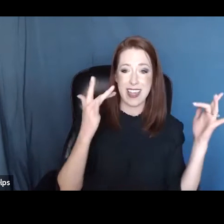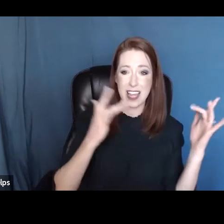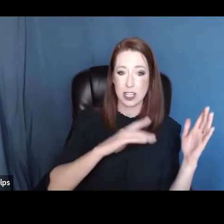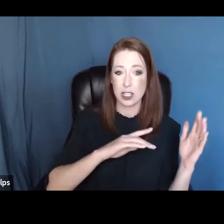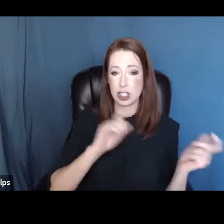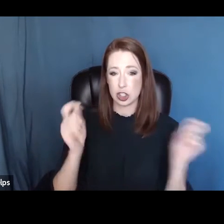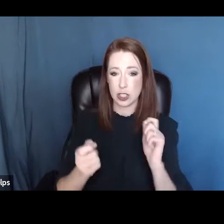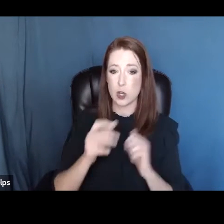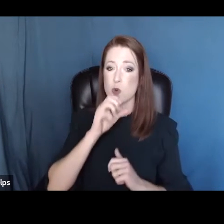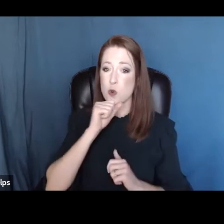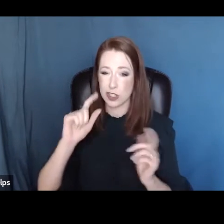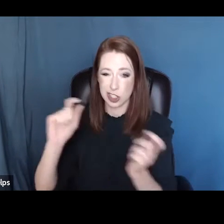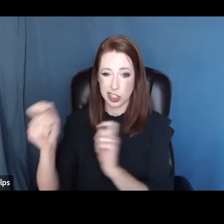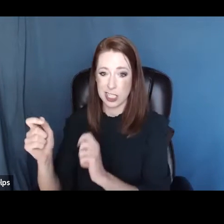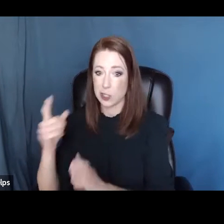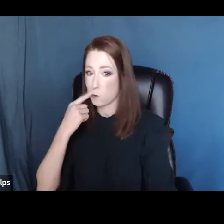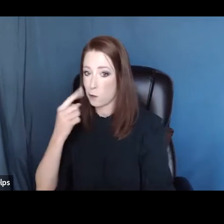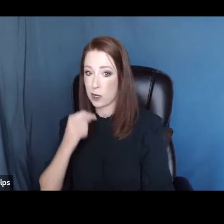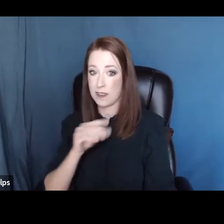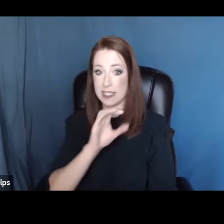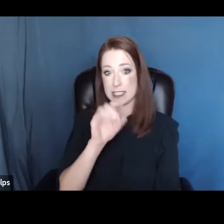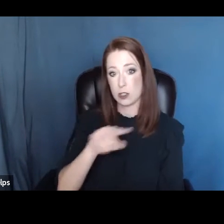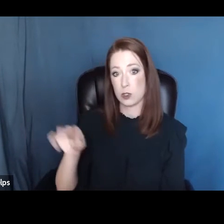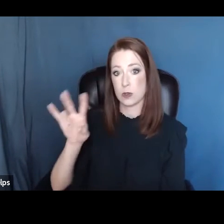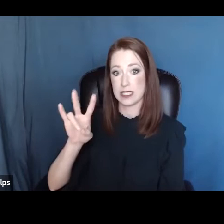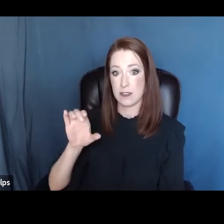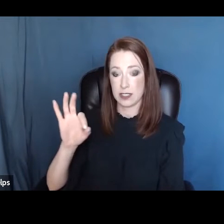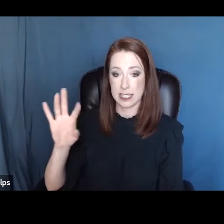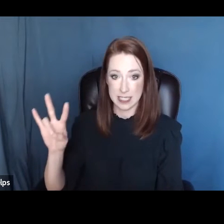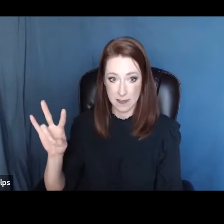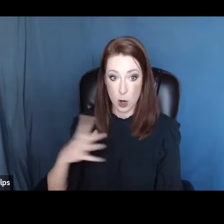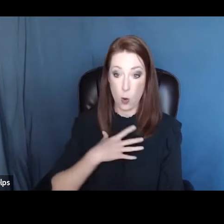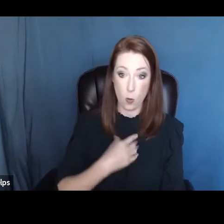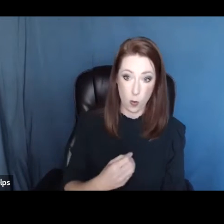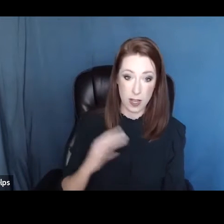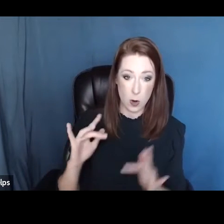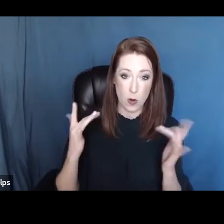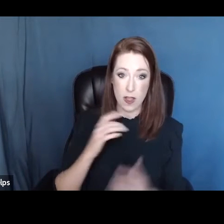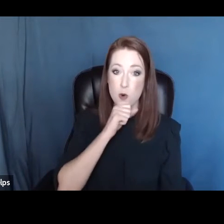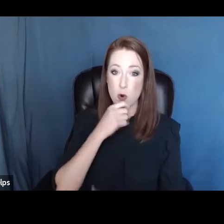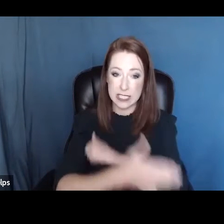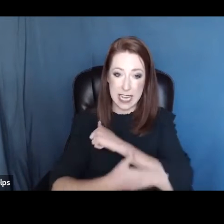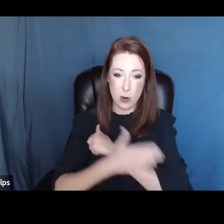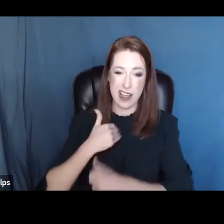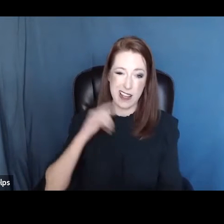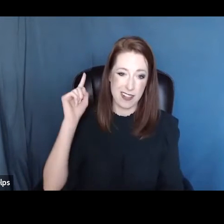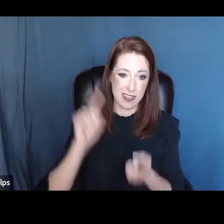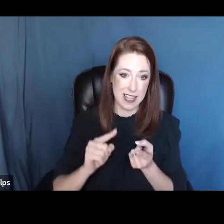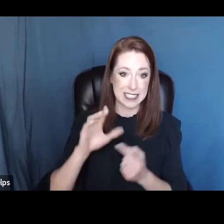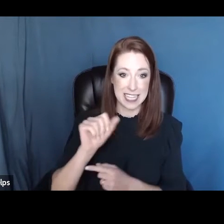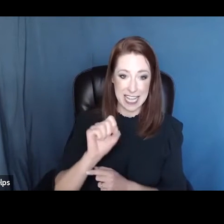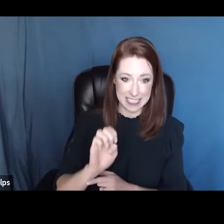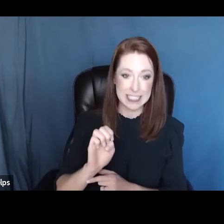red on a scale from 0 to 797. White or light orange counties have fewer cases, and red counties have